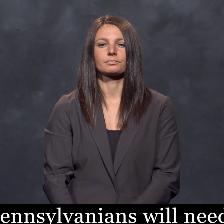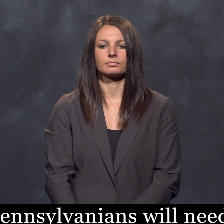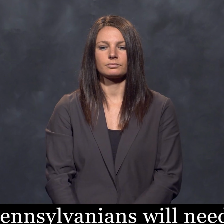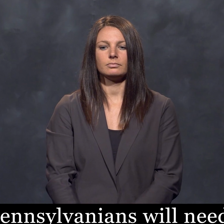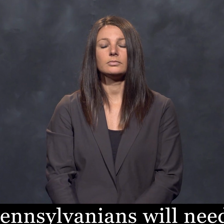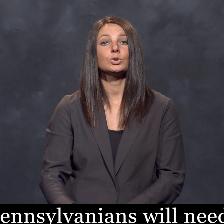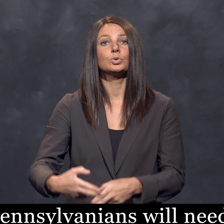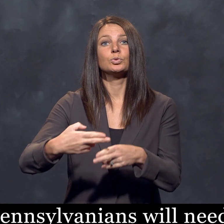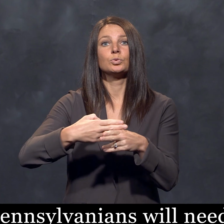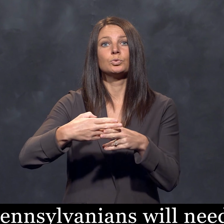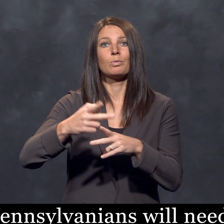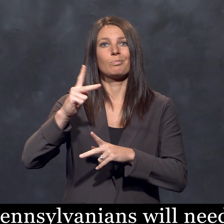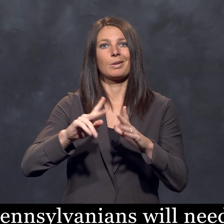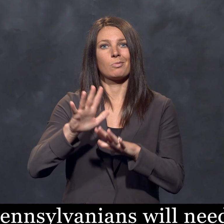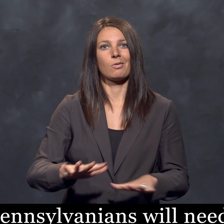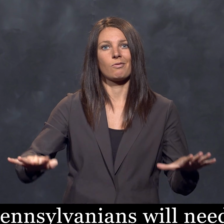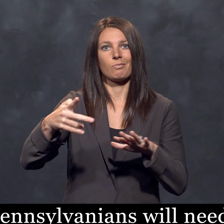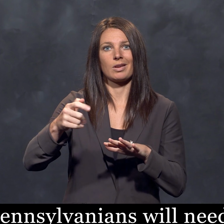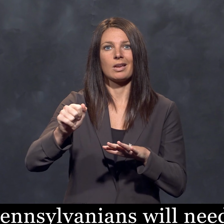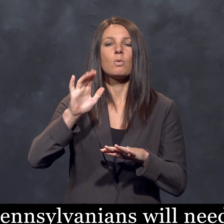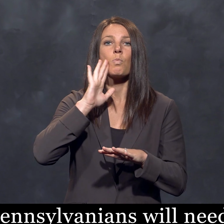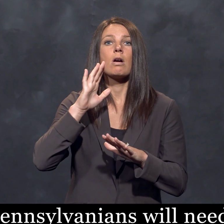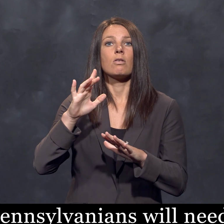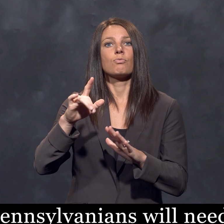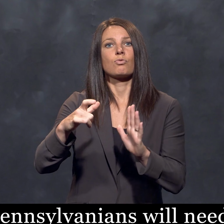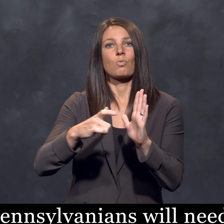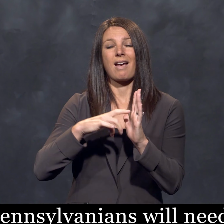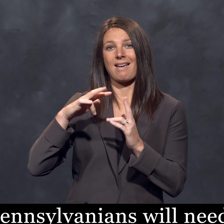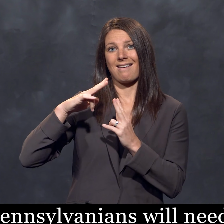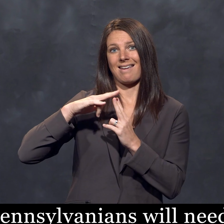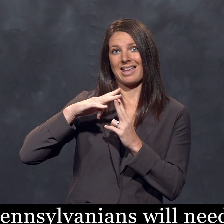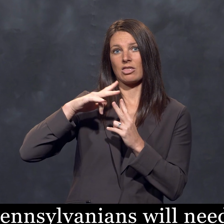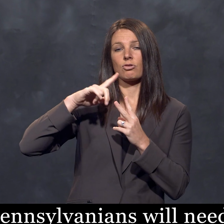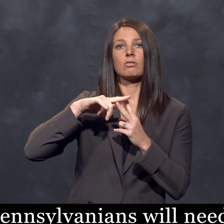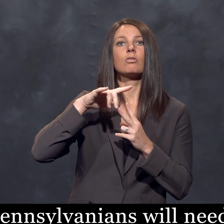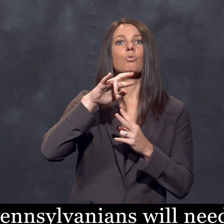Soon, Pennsylvanians will need either a Real ID compliant license,